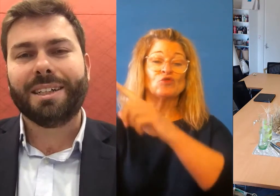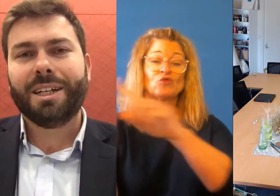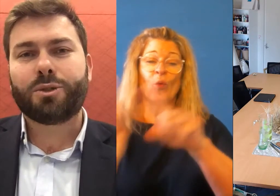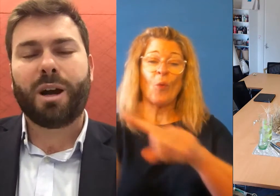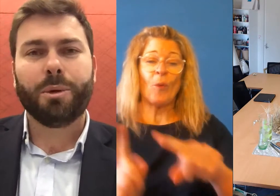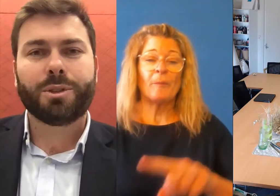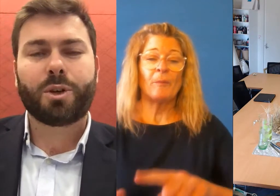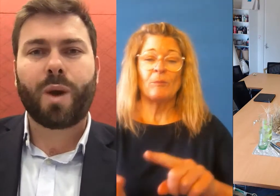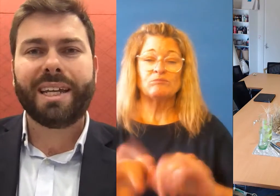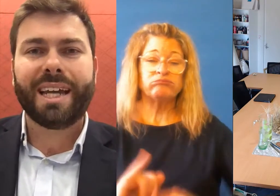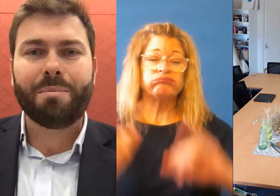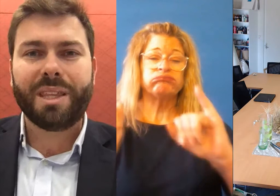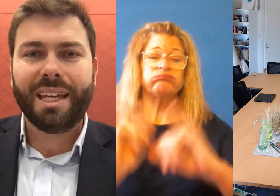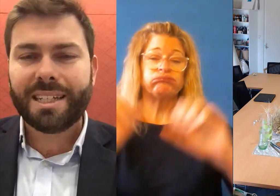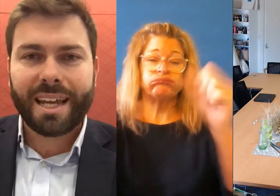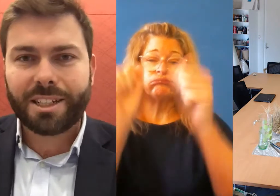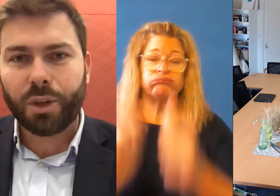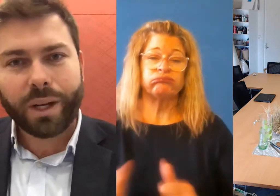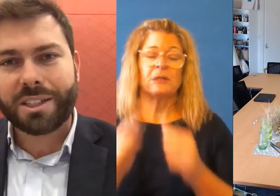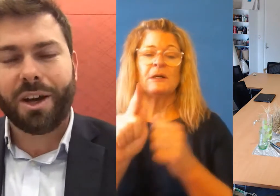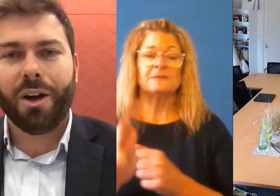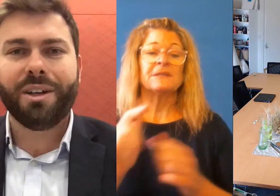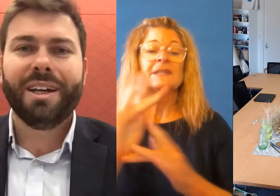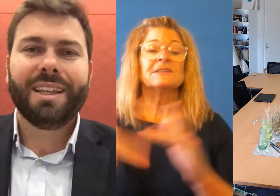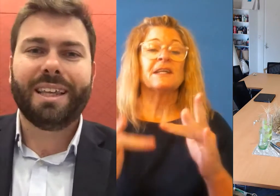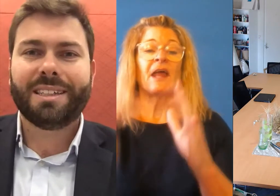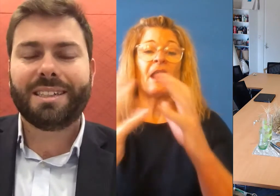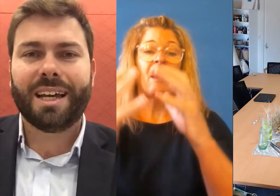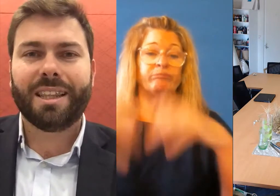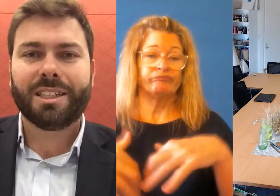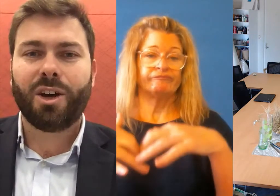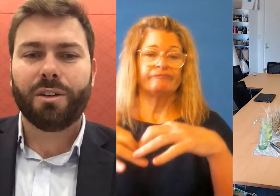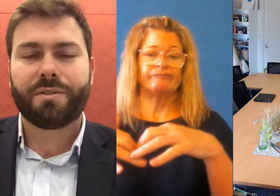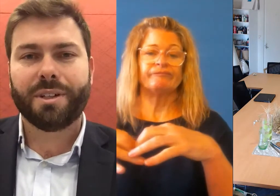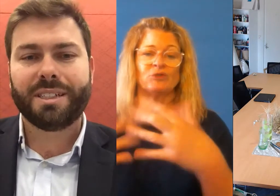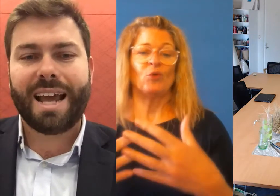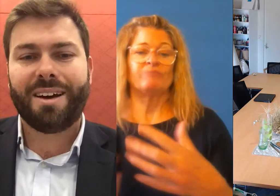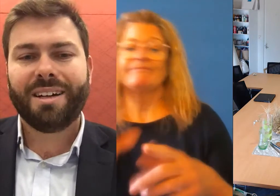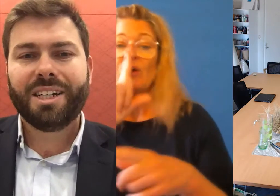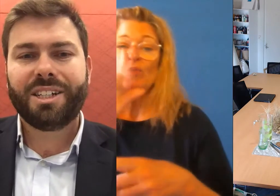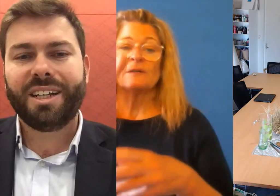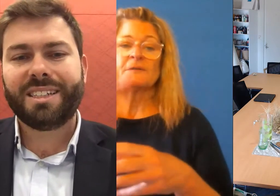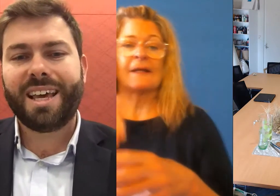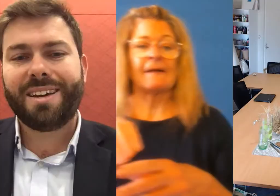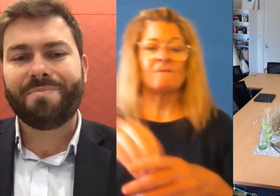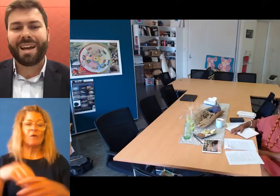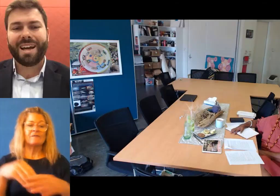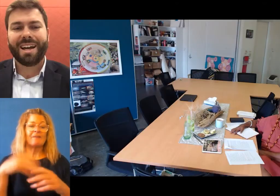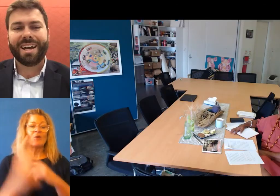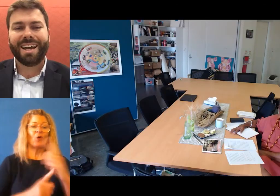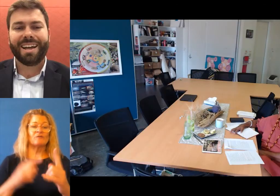had troubles cranking up the internet to join us on this conference. Now, she is